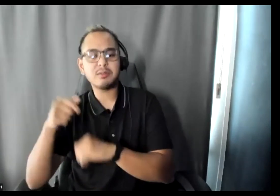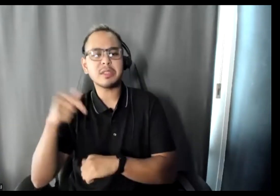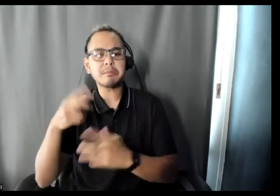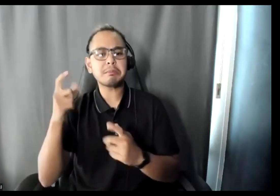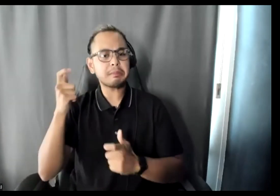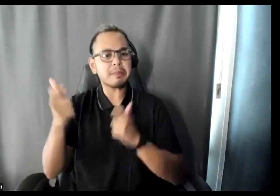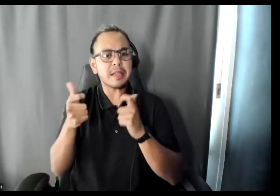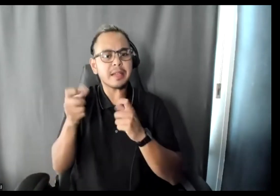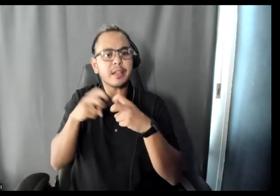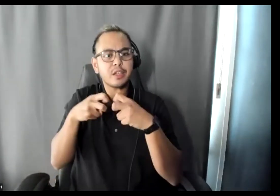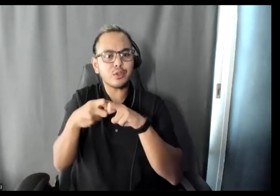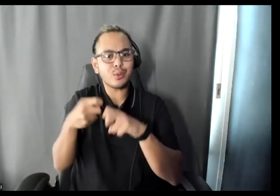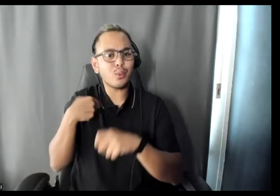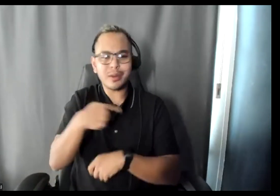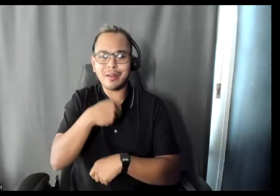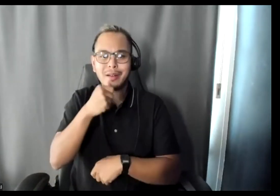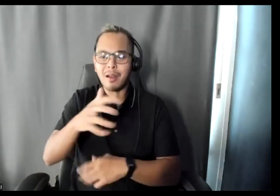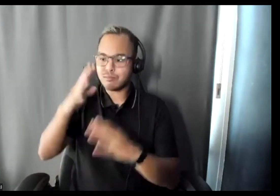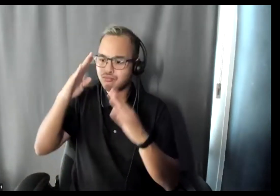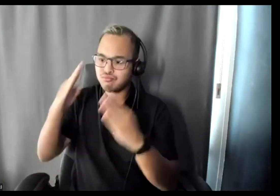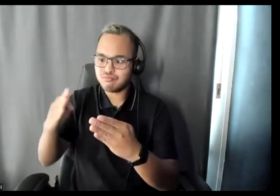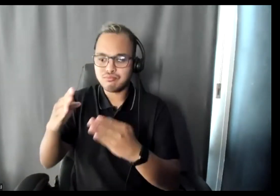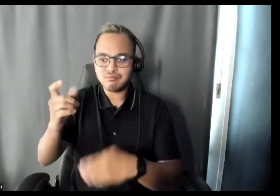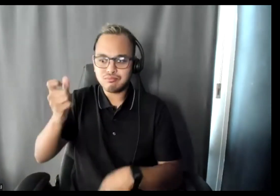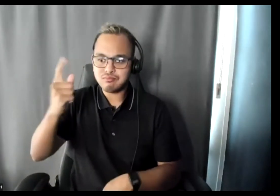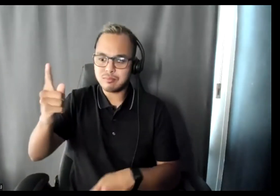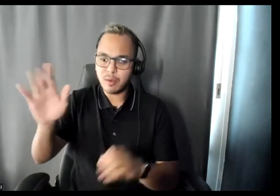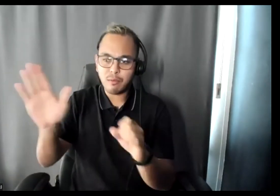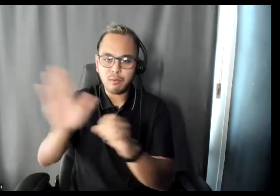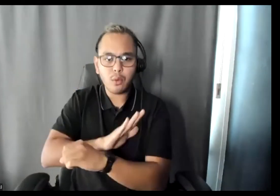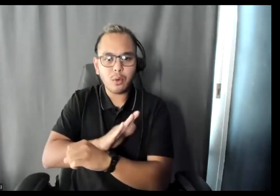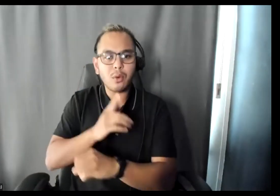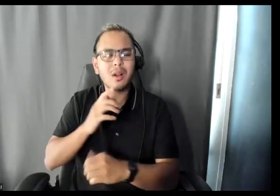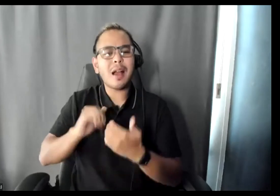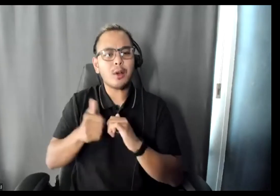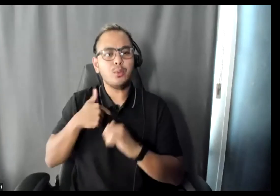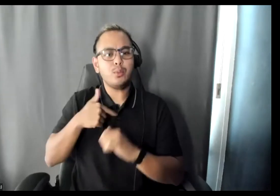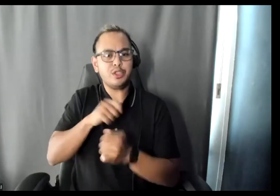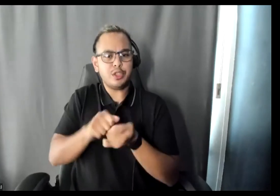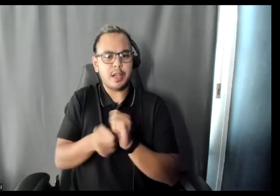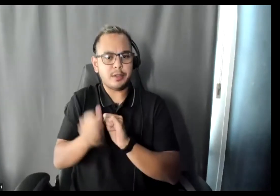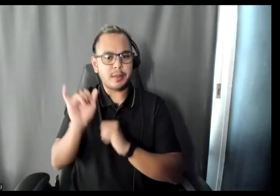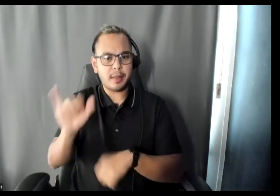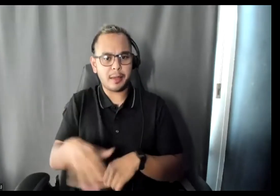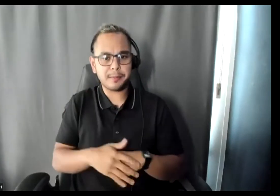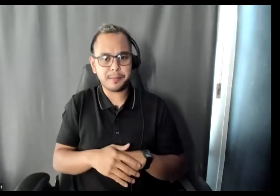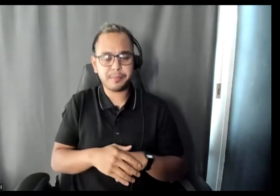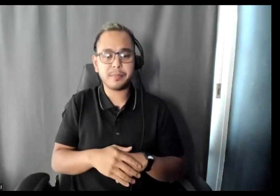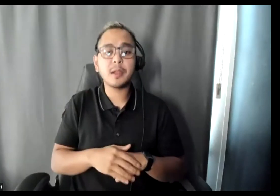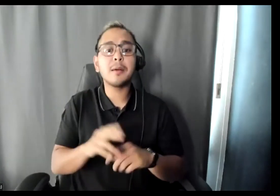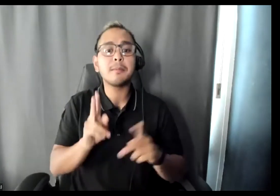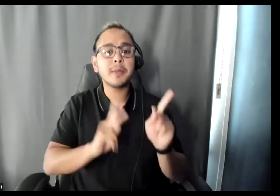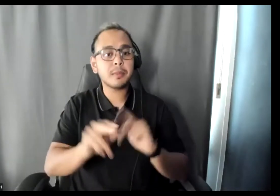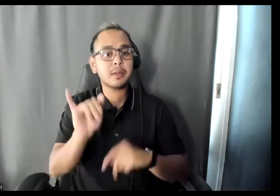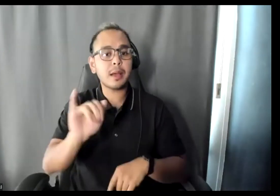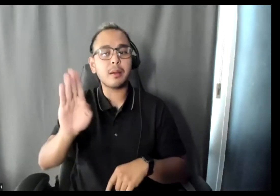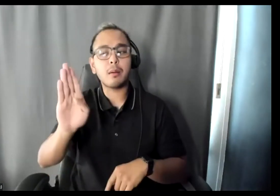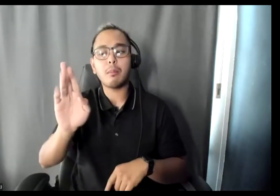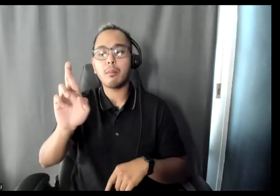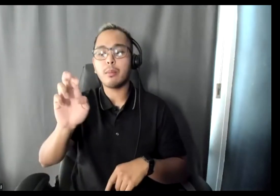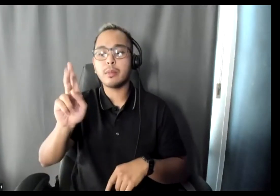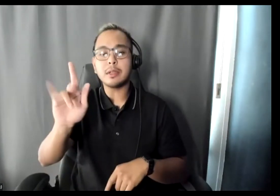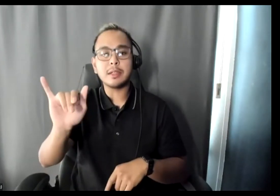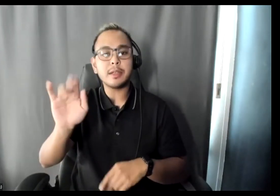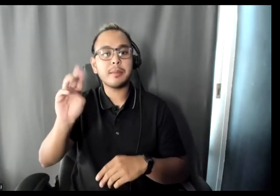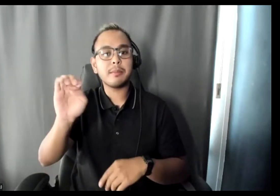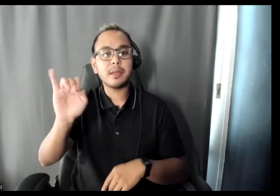not giving it the full benefit of what's actually happening and how do we change those narratives. Or folks like, you know, the Berkeley Media Studies Group